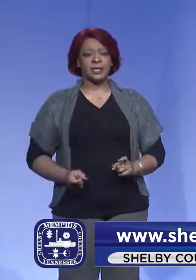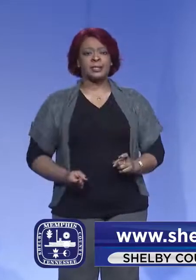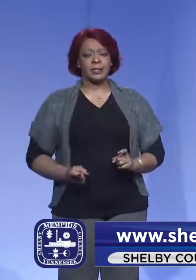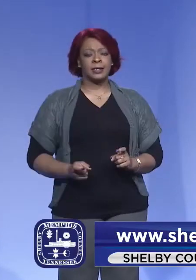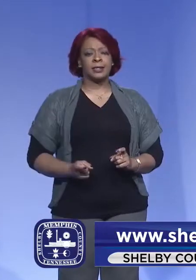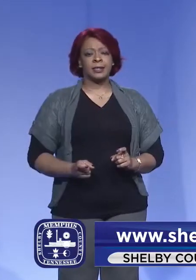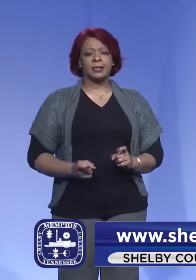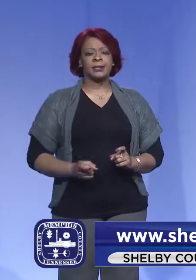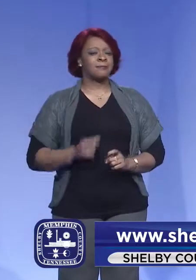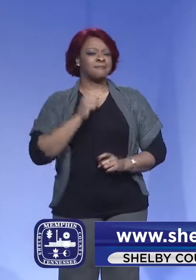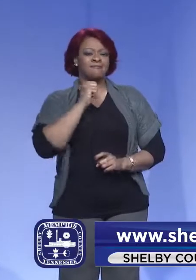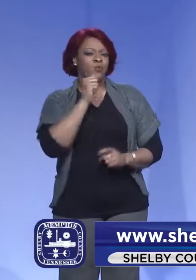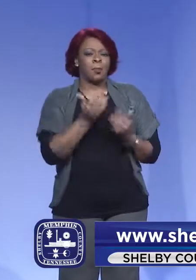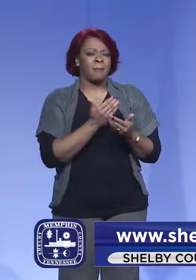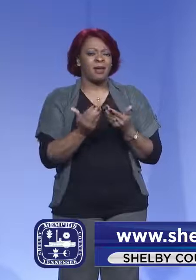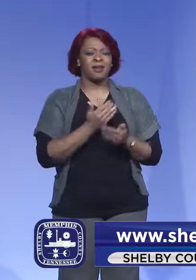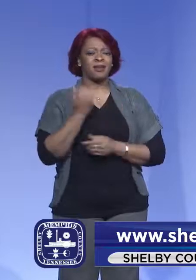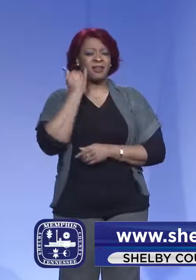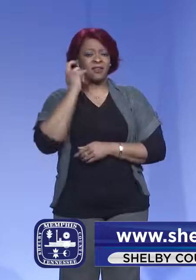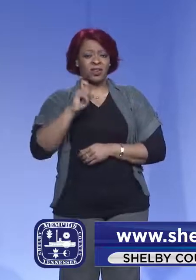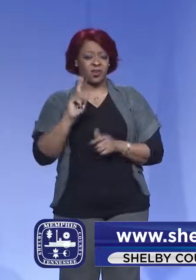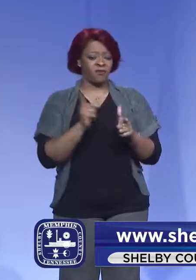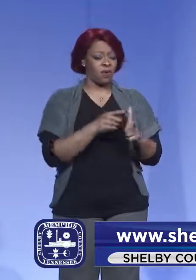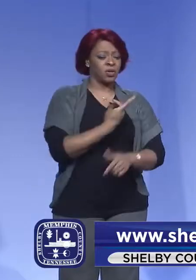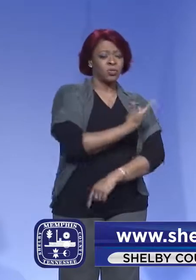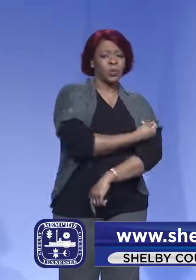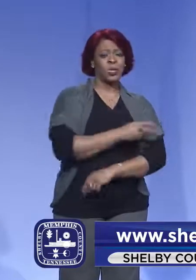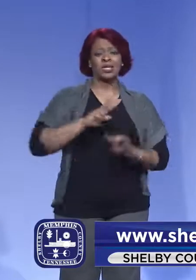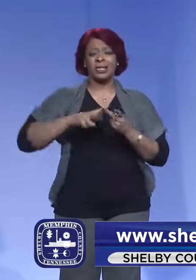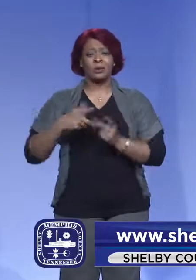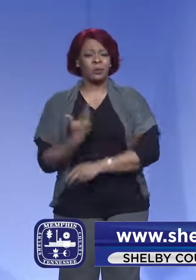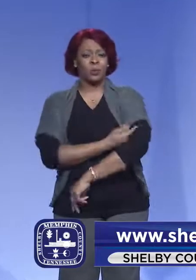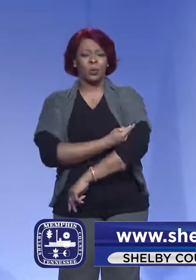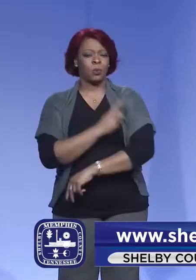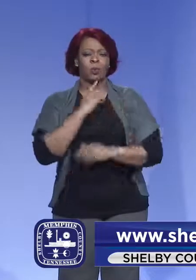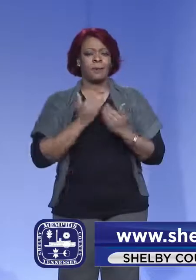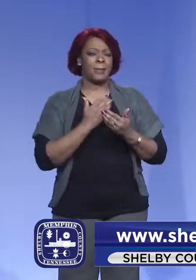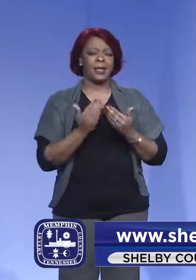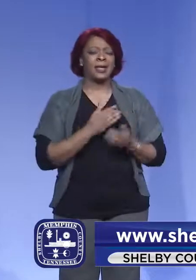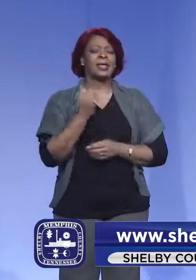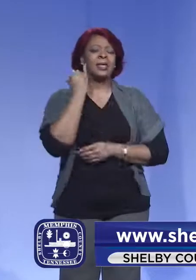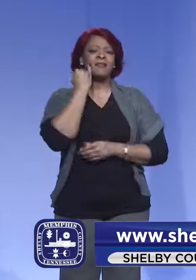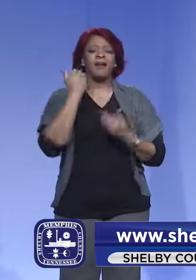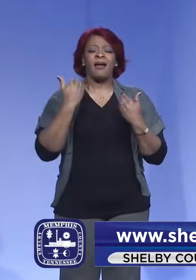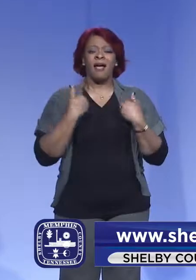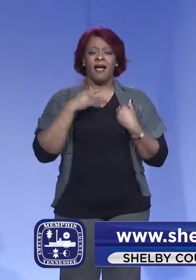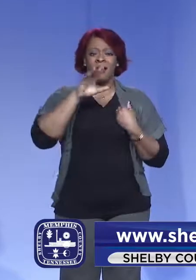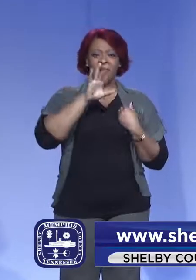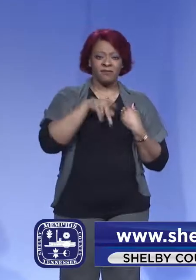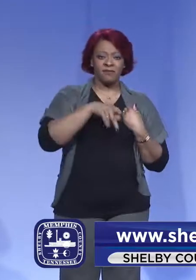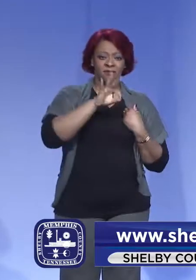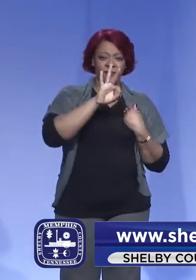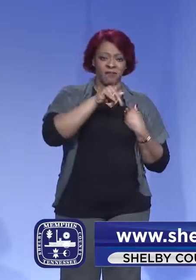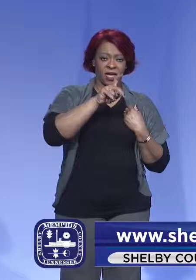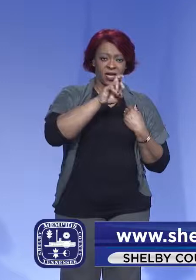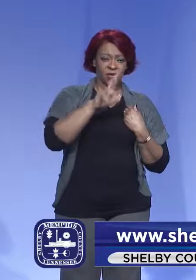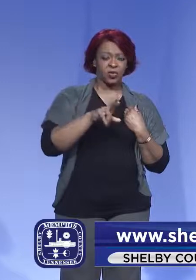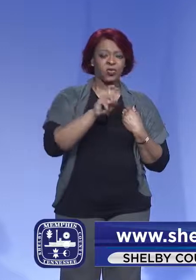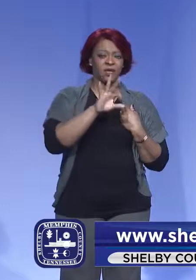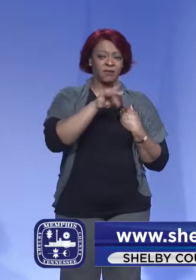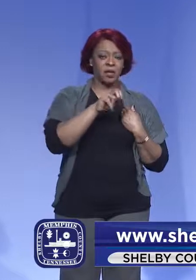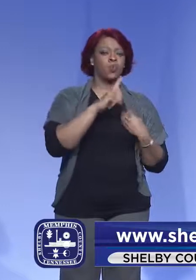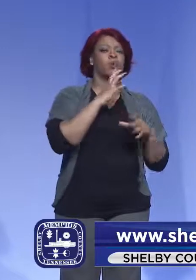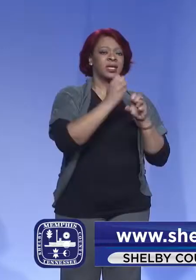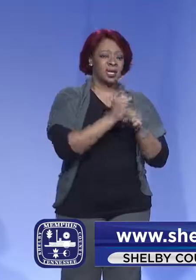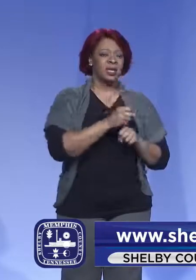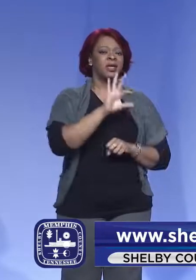that it doesn't matter if you need a first dose or a second dose. If you have Pfizer and you need Pfizer, you'll get